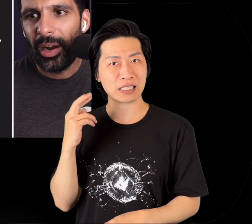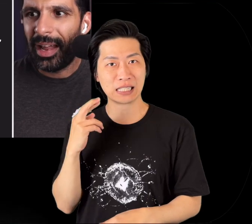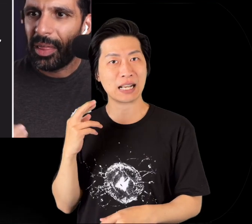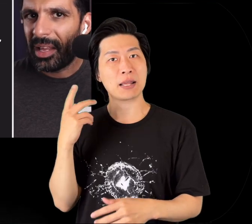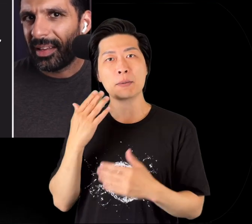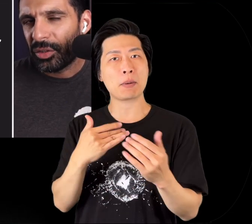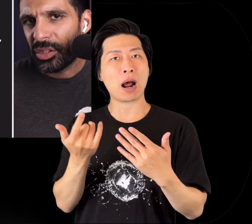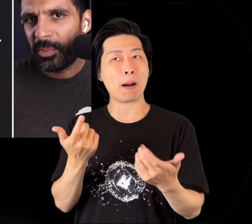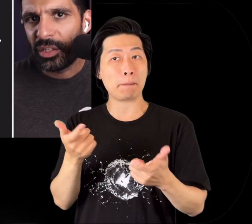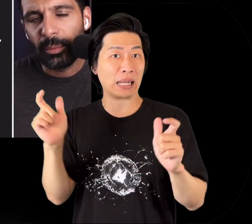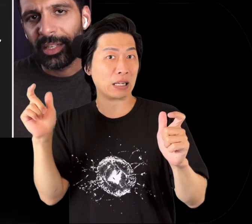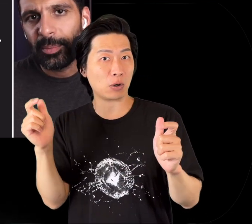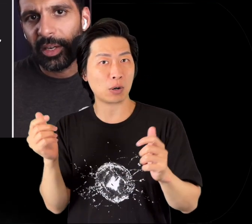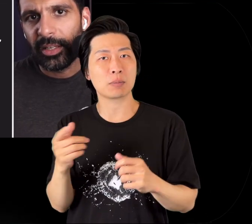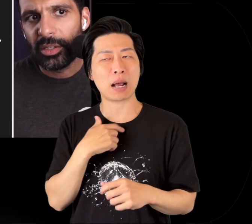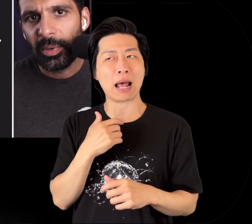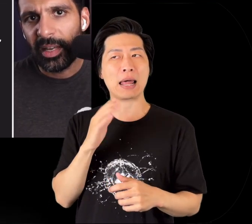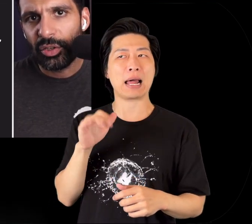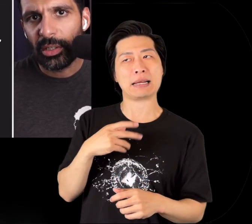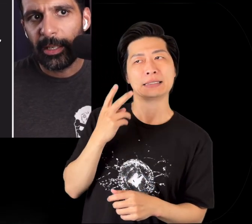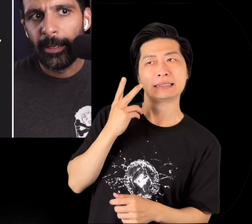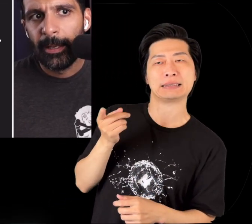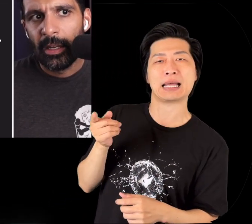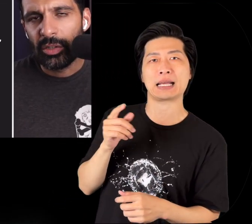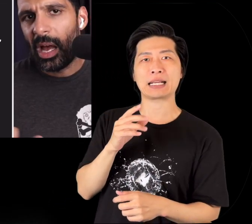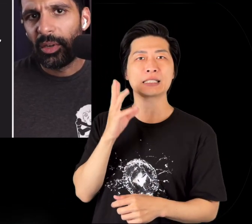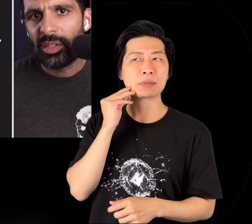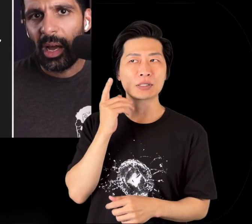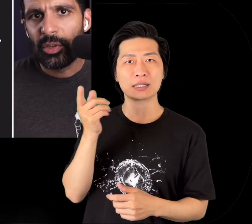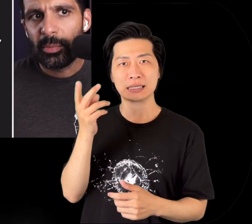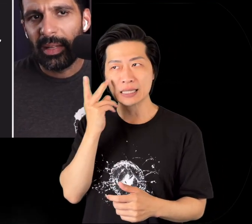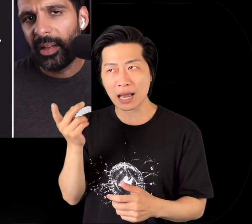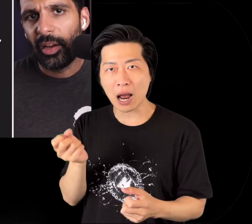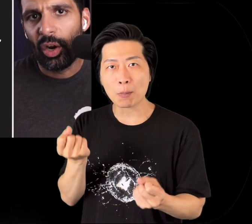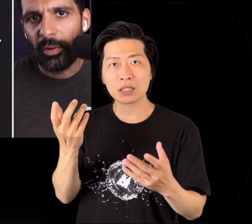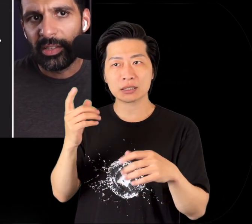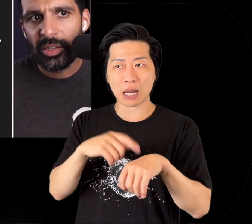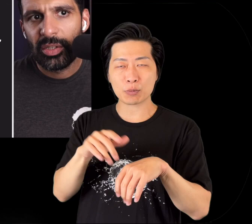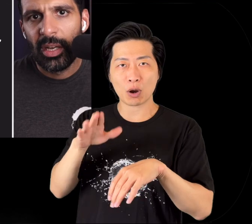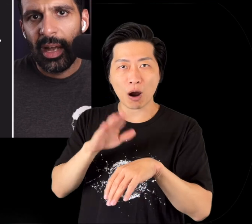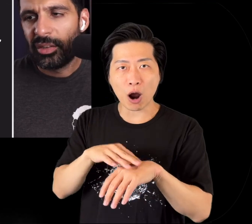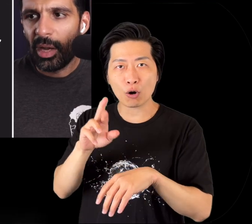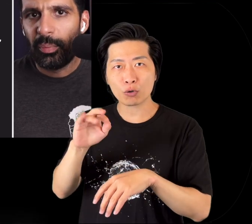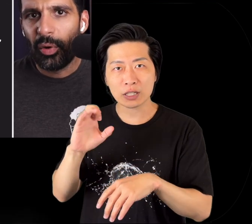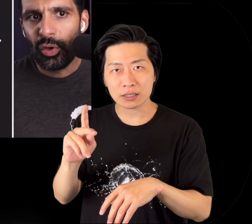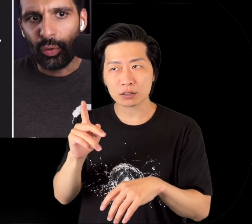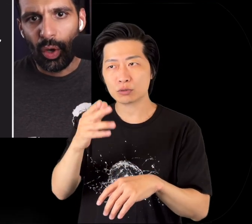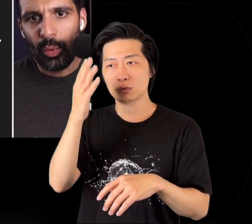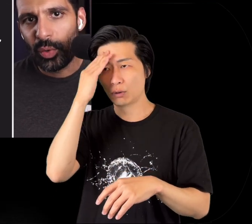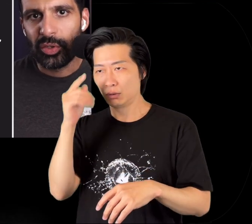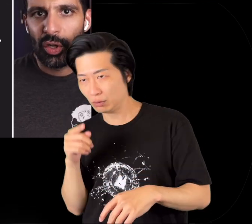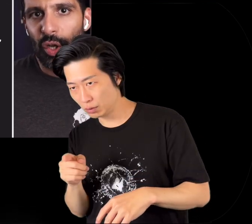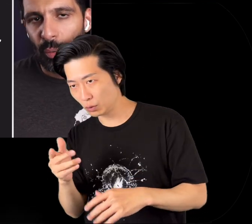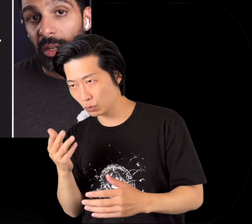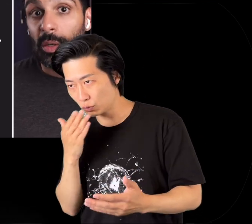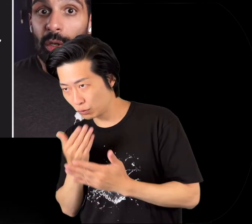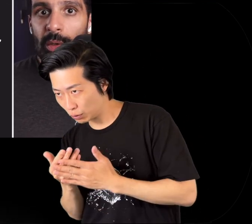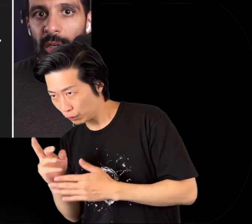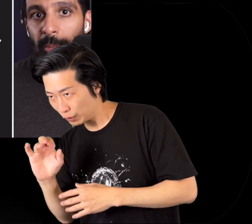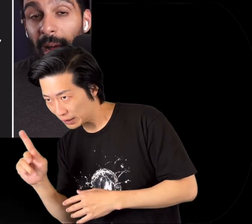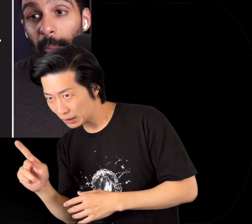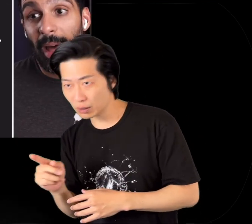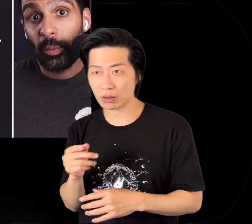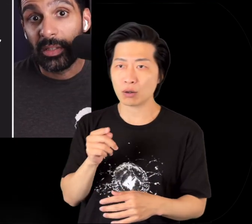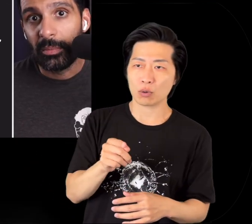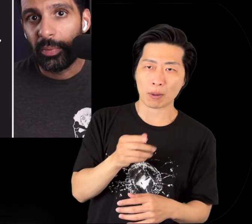they are. And I think that just speaks from experience, potentially, just how much time you spend taking our risks. At some point, you'll know which ones are the good ones and which